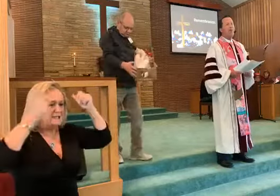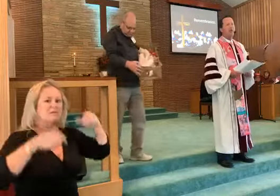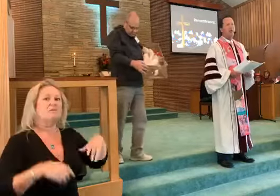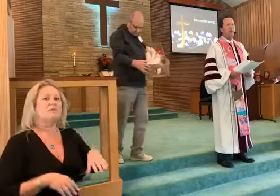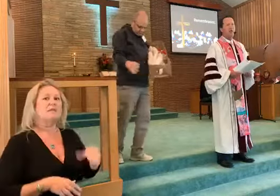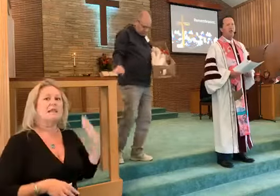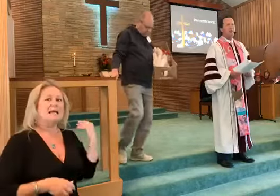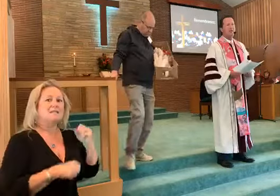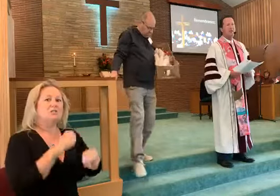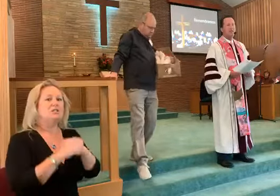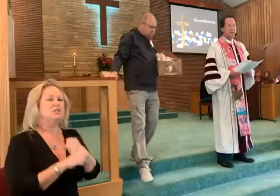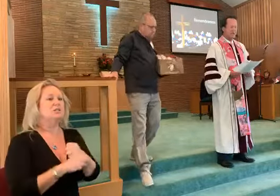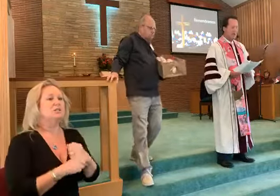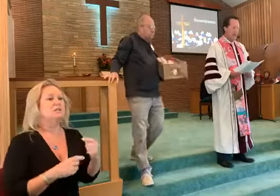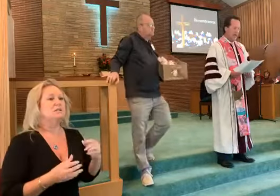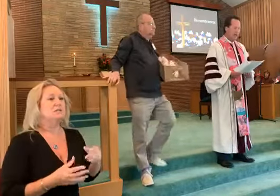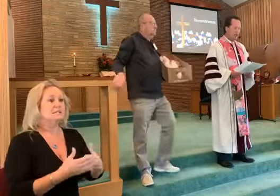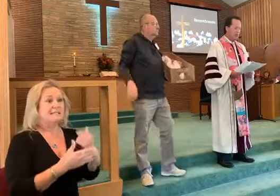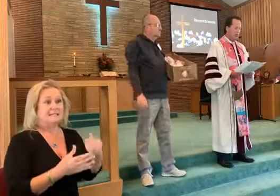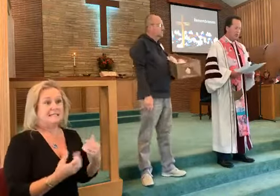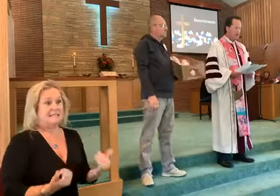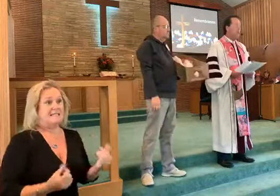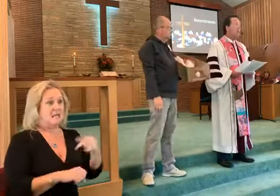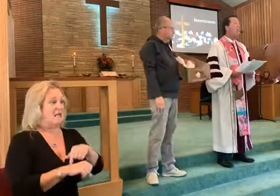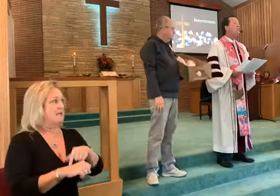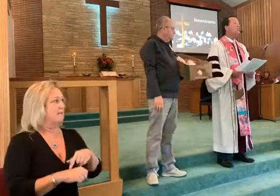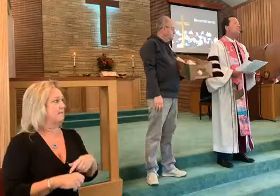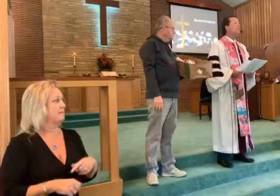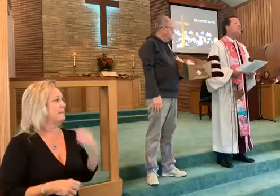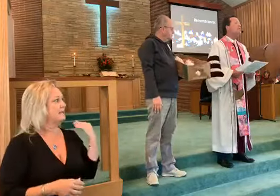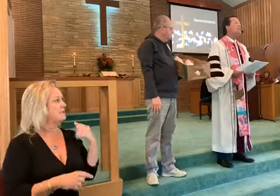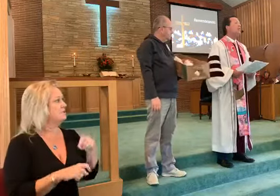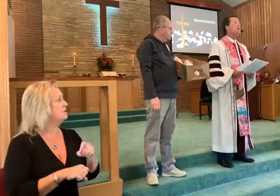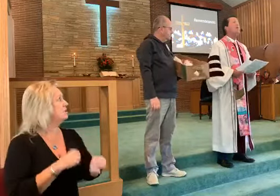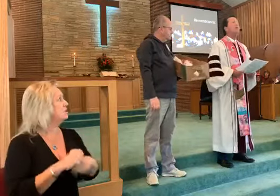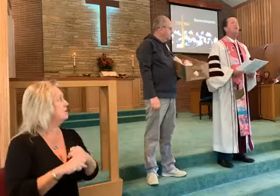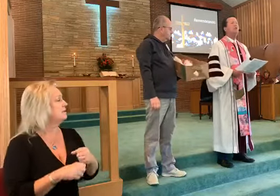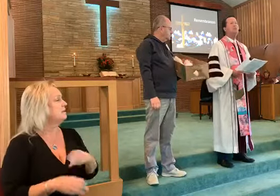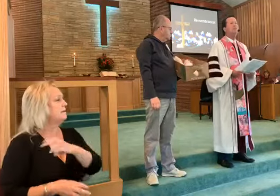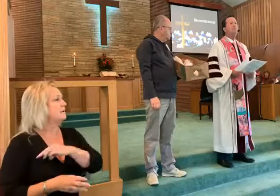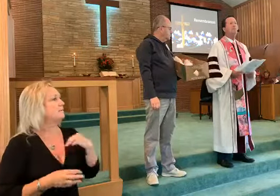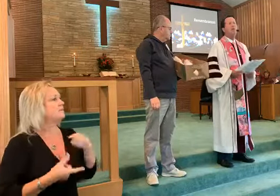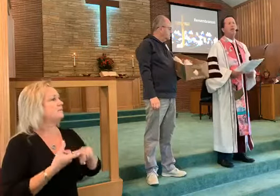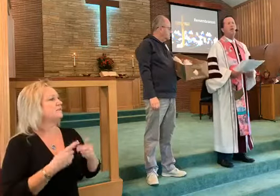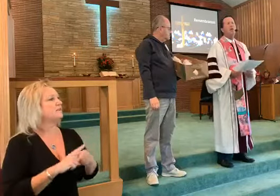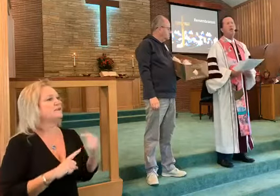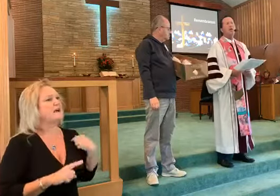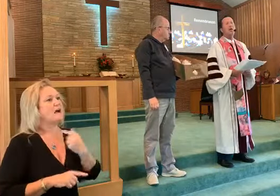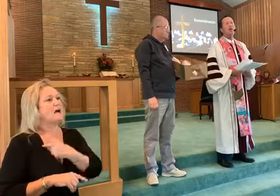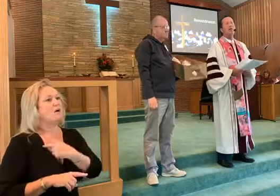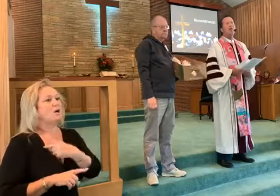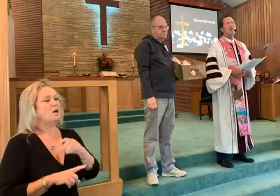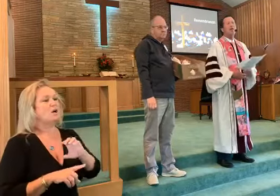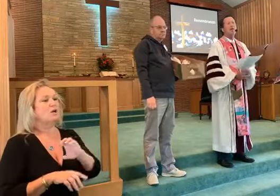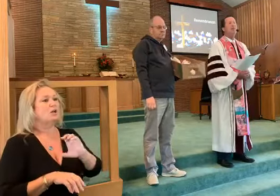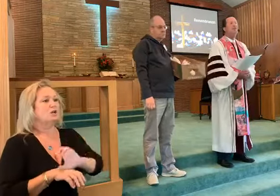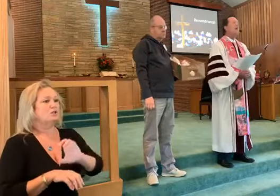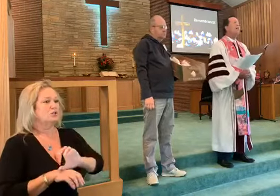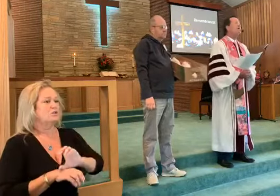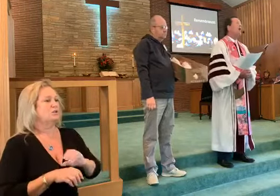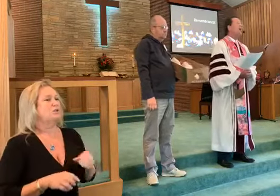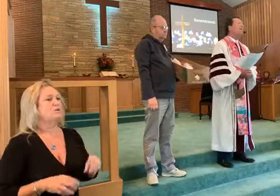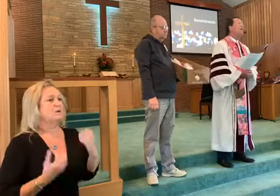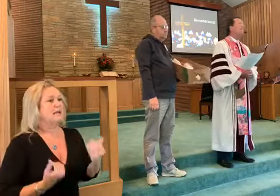the past year since this time last year. Members and friends of our congregation who are now in